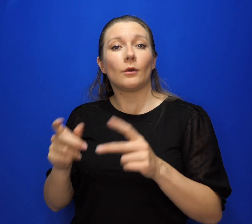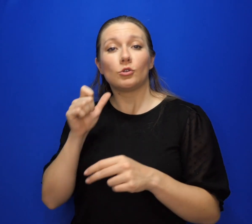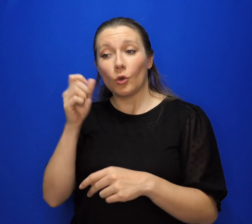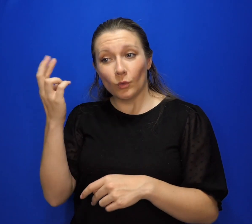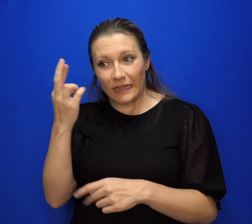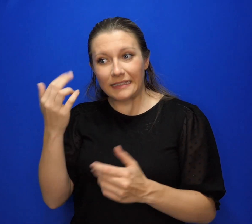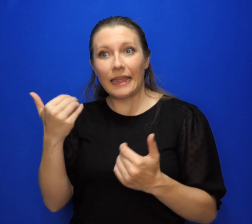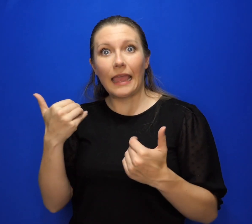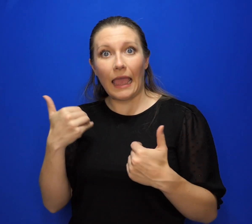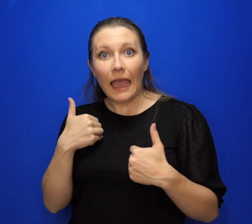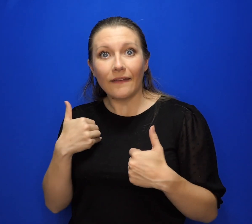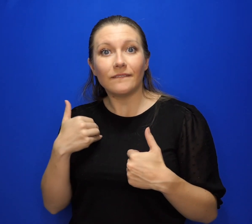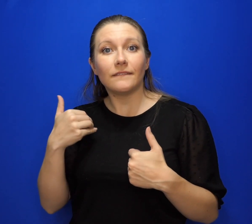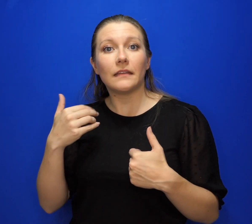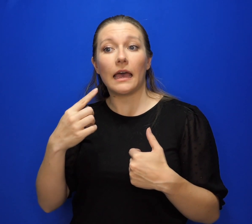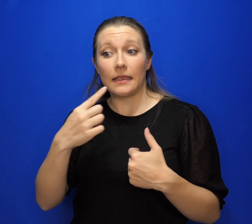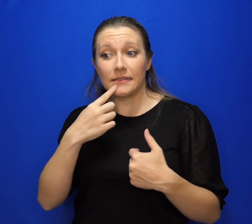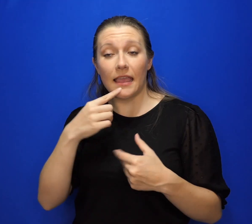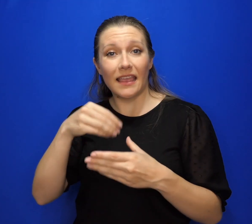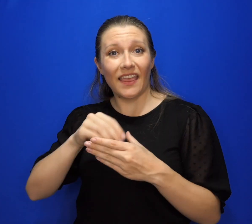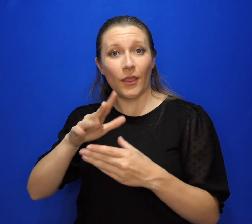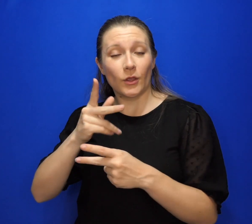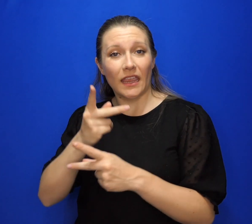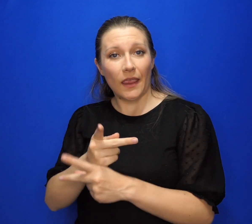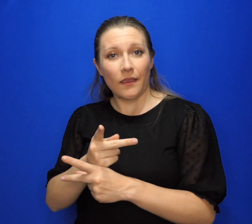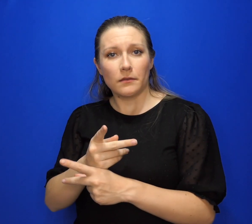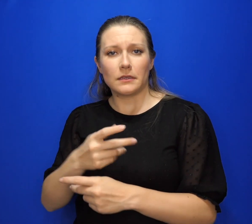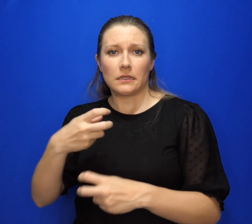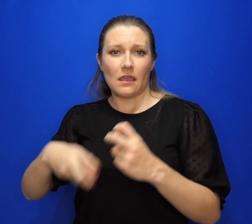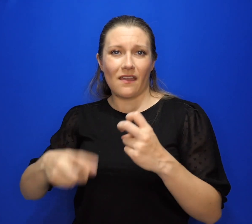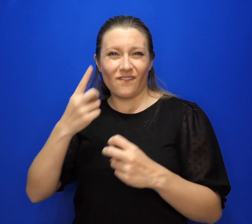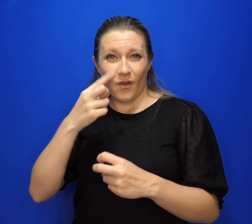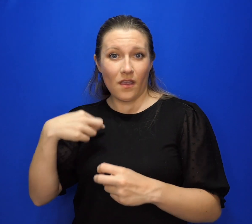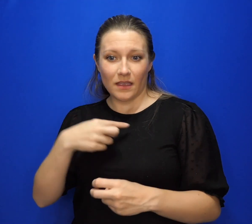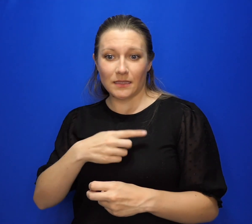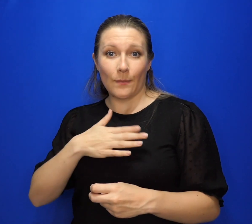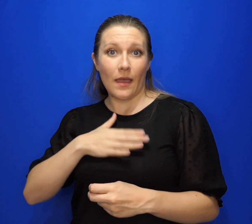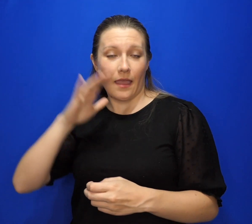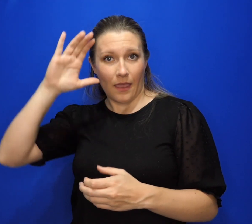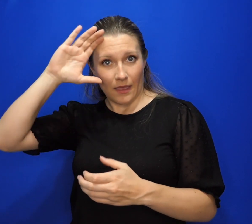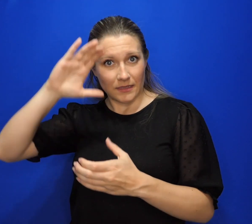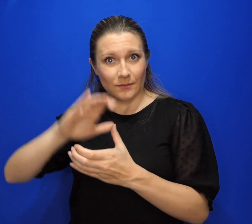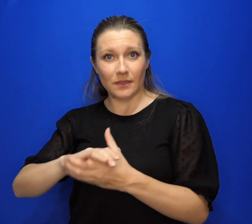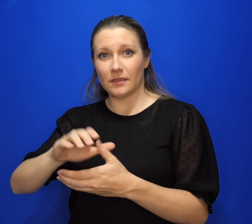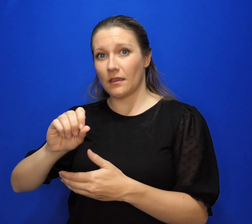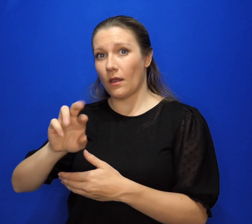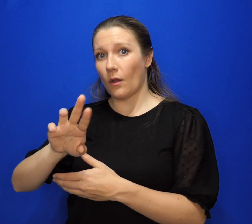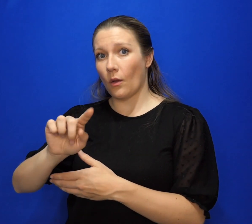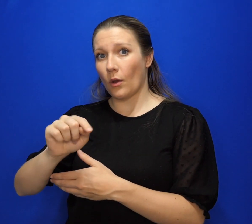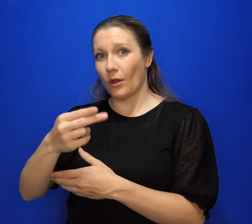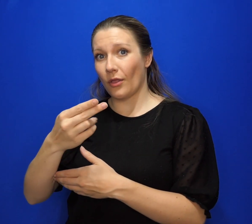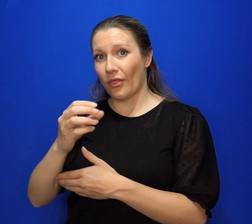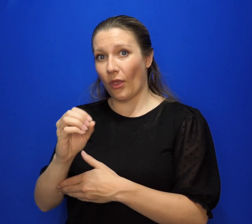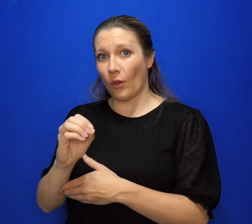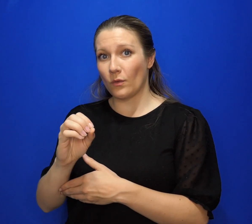my husband is an ortho. He was leaning towards doing everything by the books. And I was reading and listening